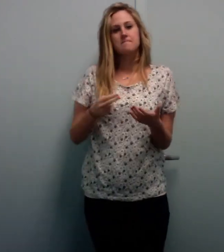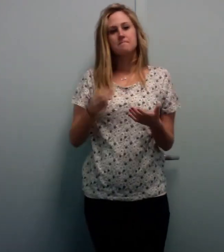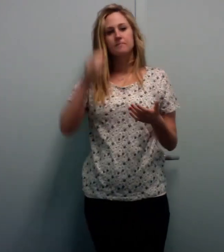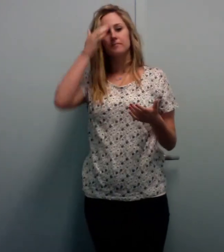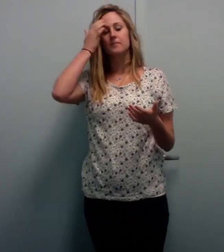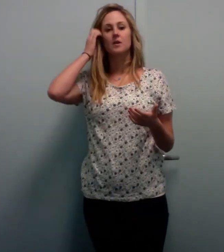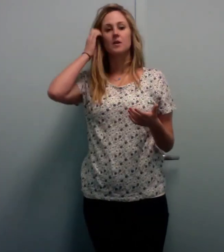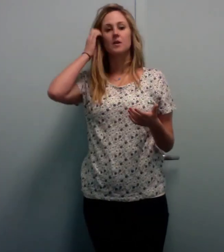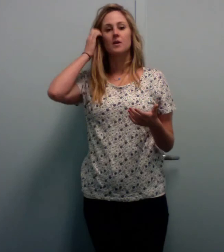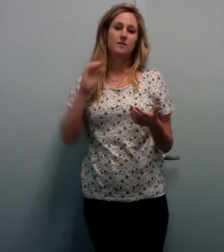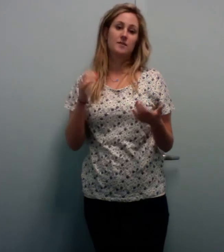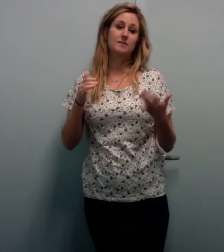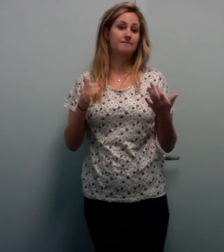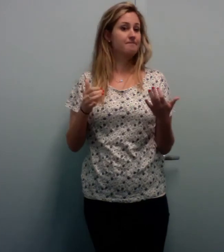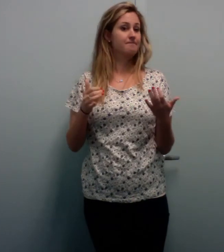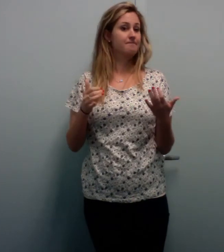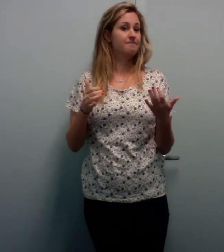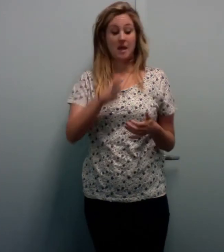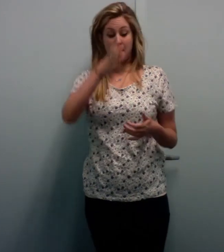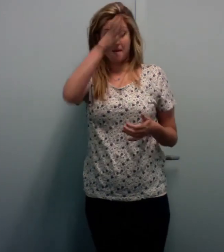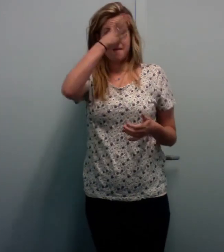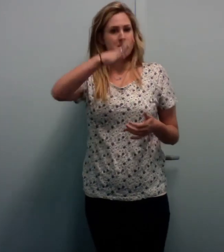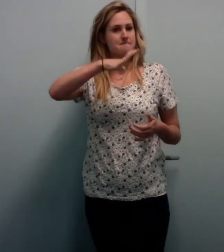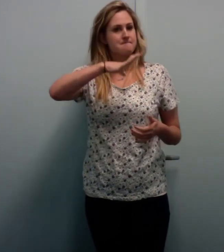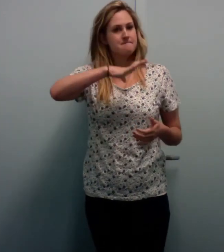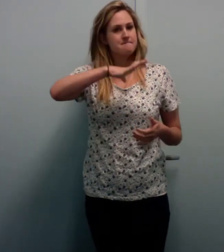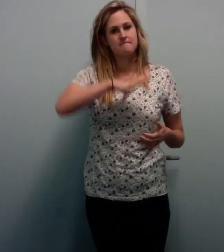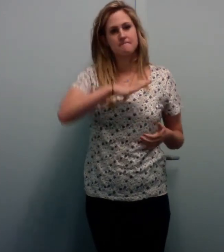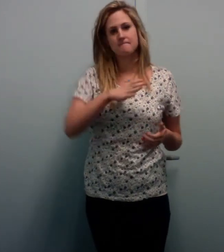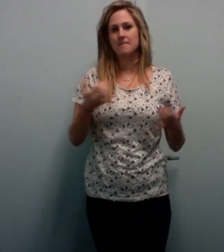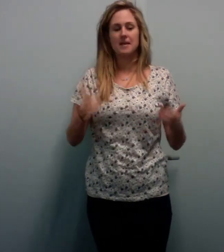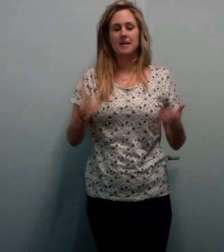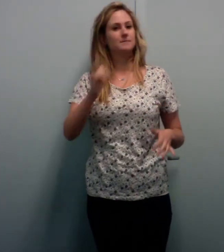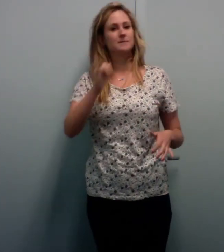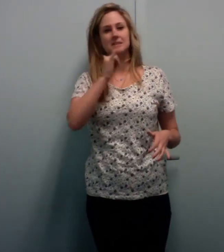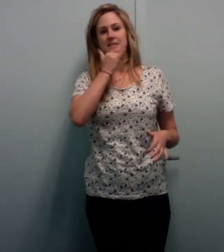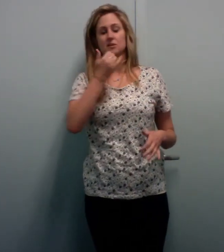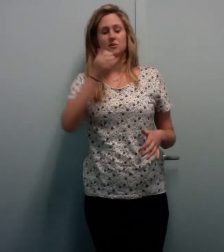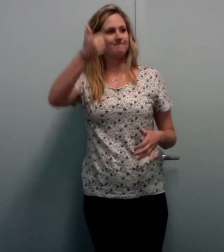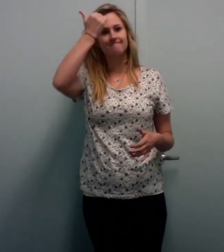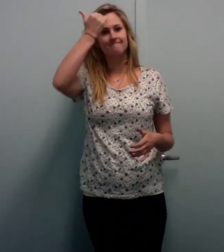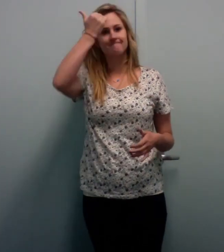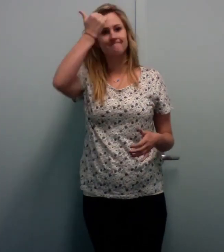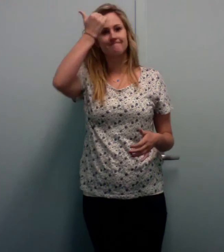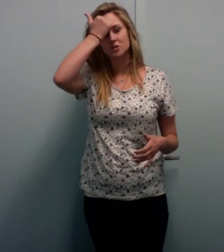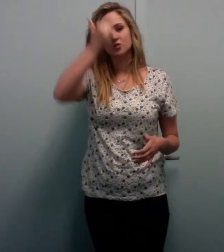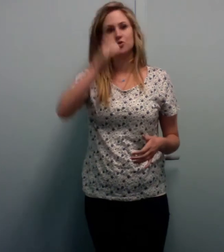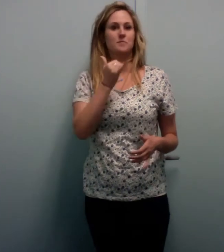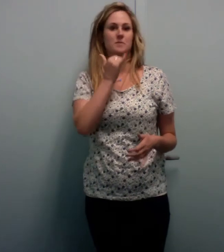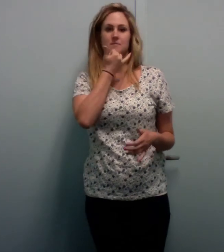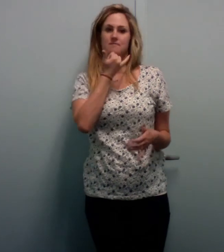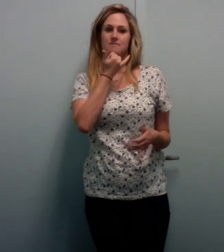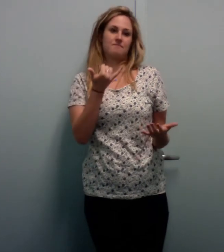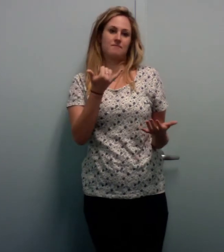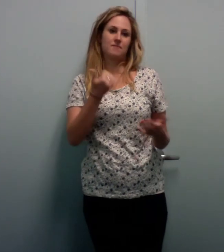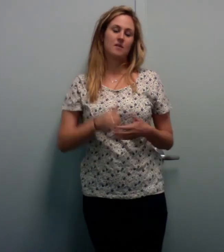Somebody making a stupid mistake. Honest mistake, I guess. I don't know. I wouldn't do it. Paul Neff says when weapons are